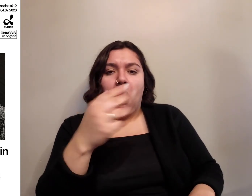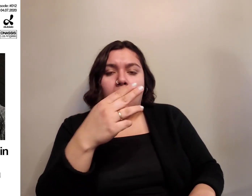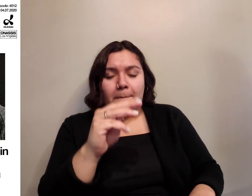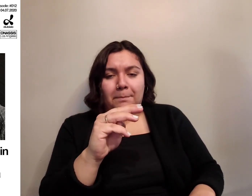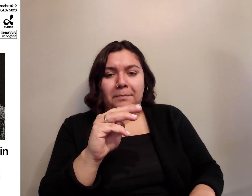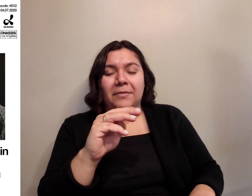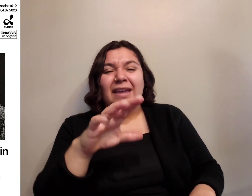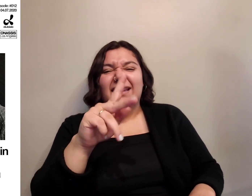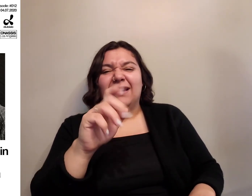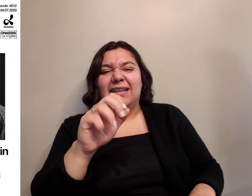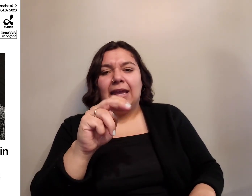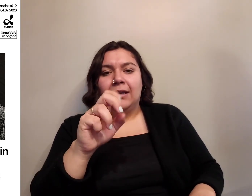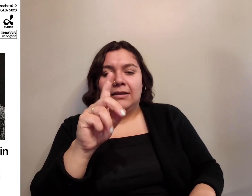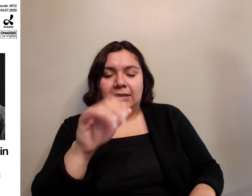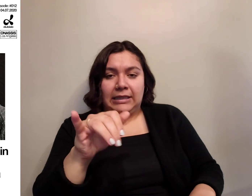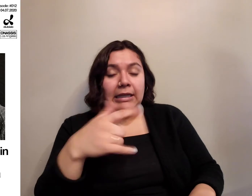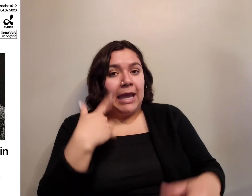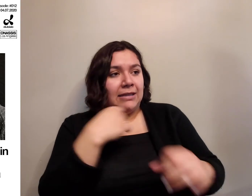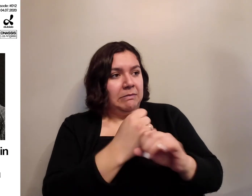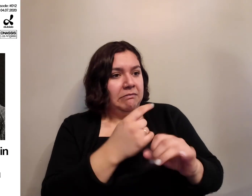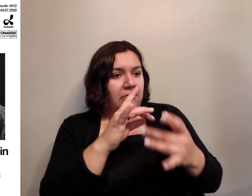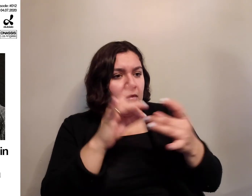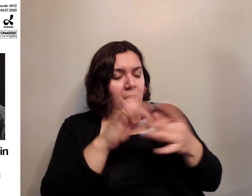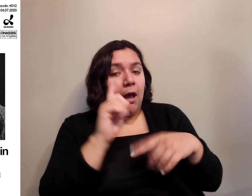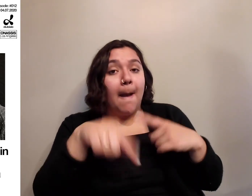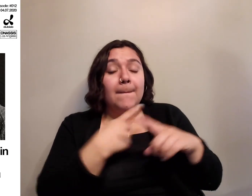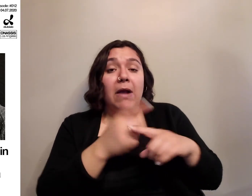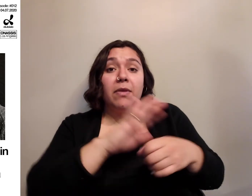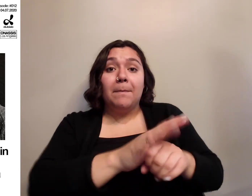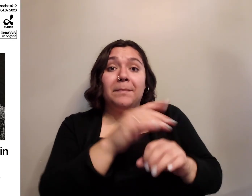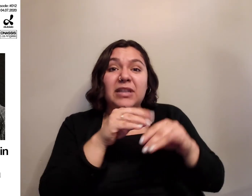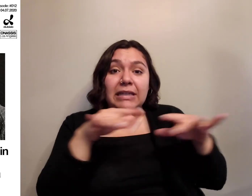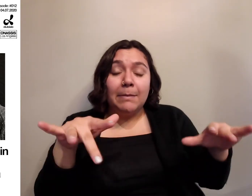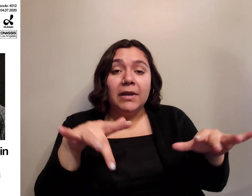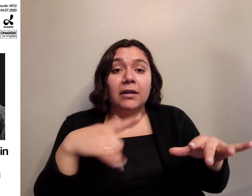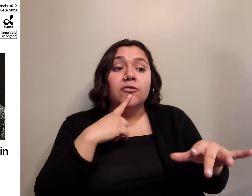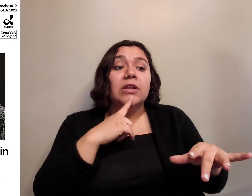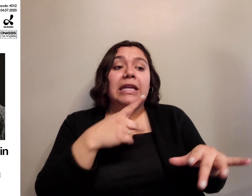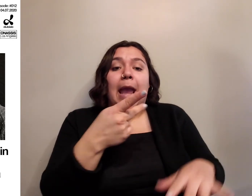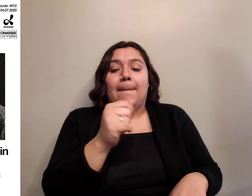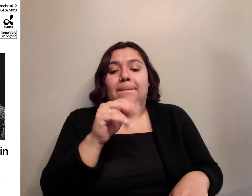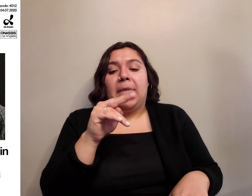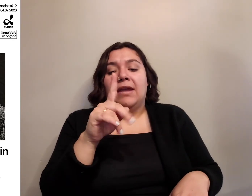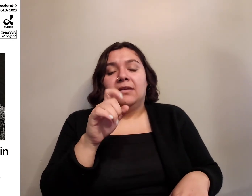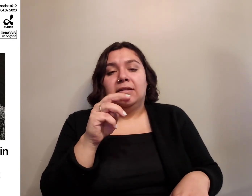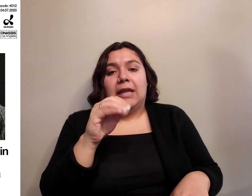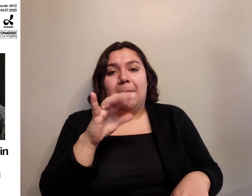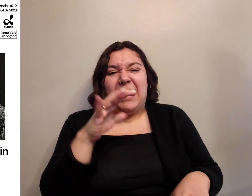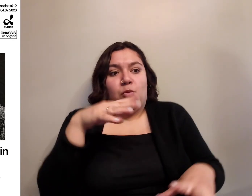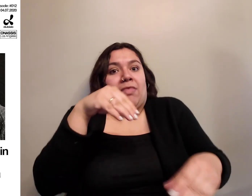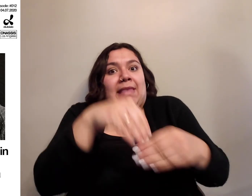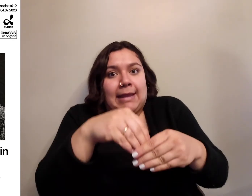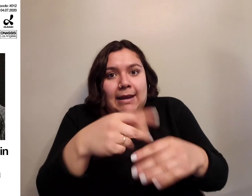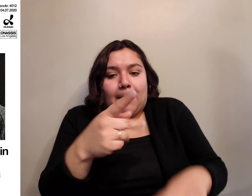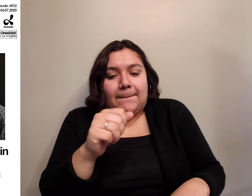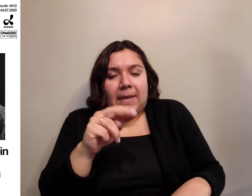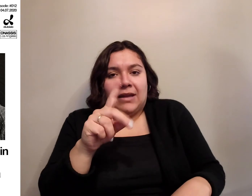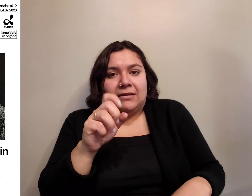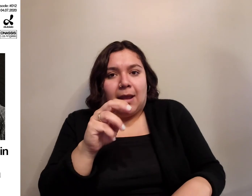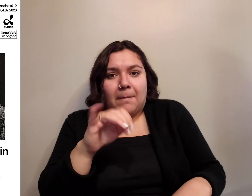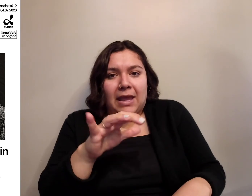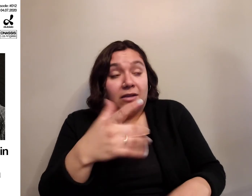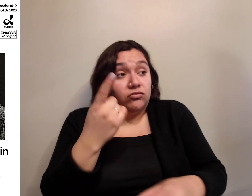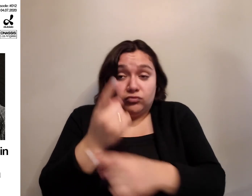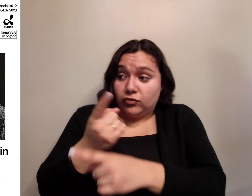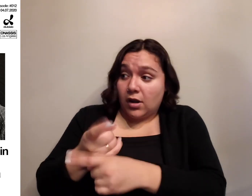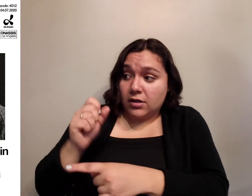made about this pandemic being a pandemic within a pandemic. But the way in